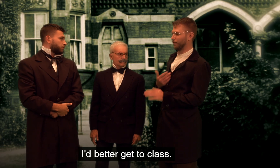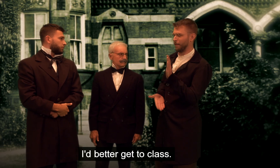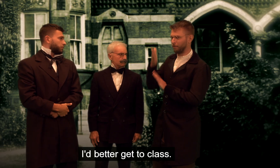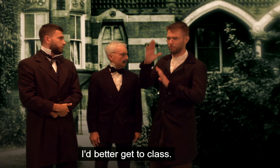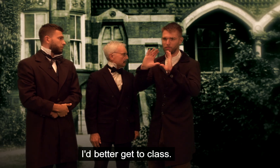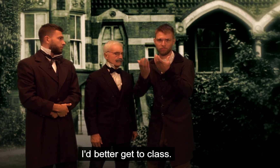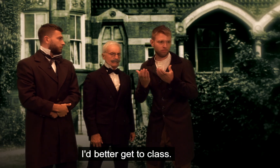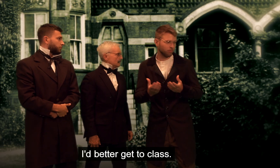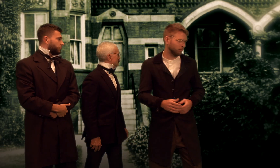I'd better get to class.